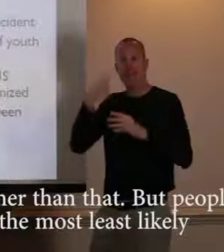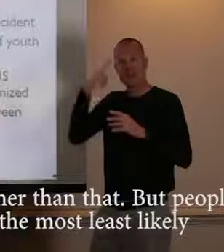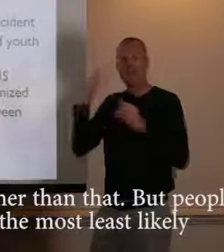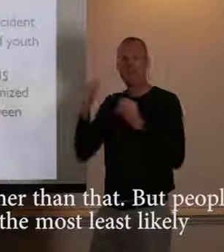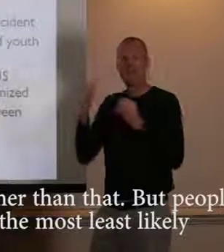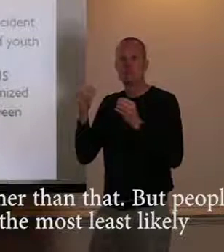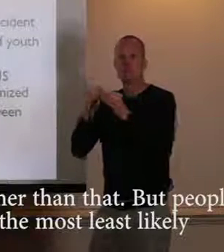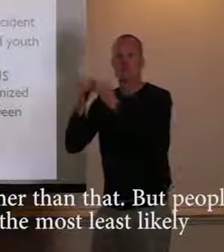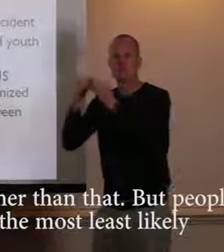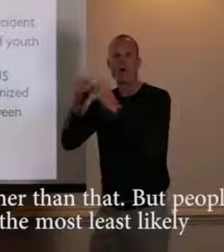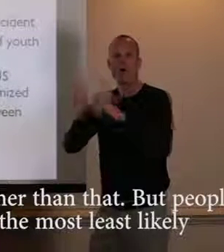less likely to, this is the